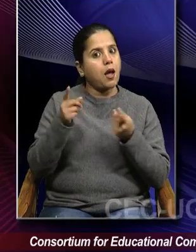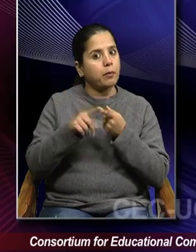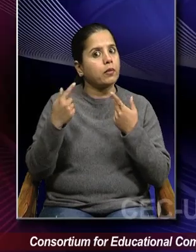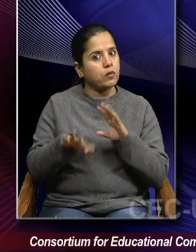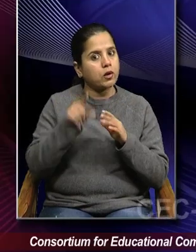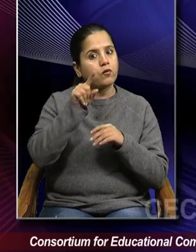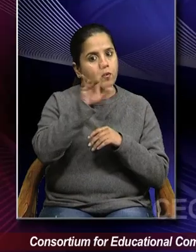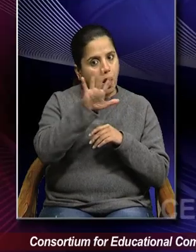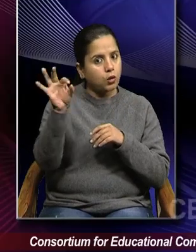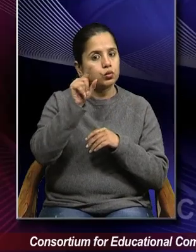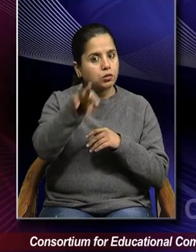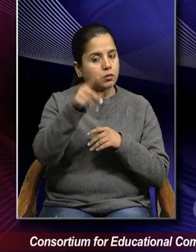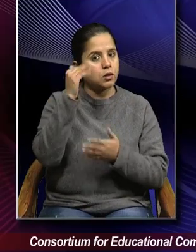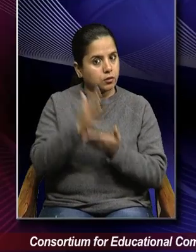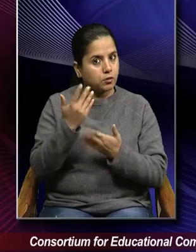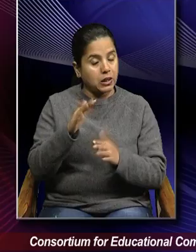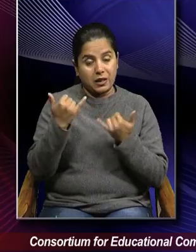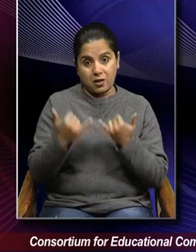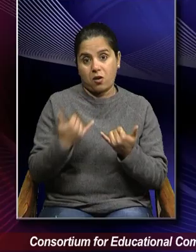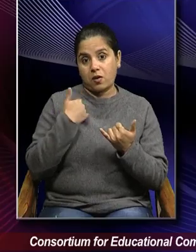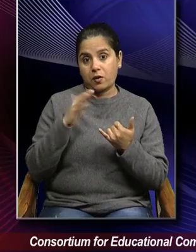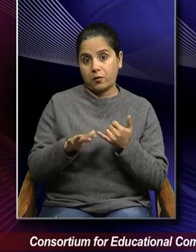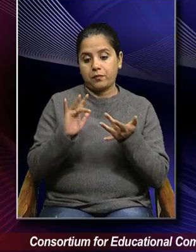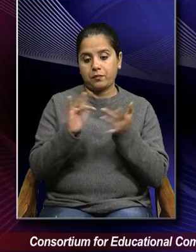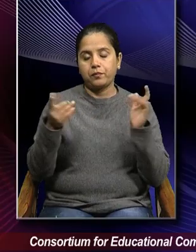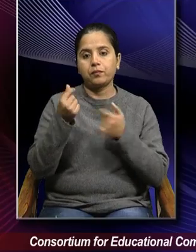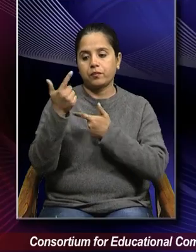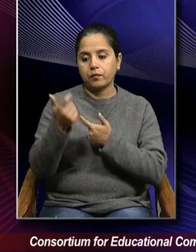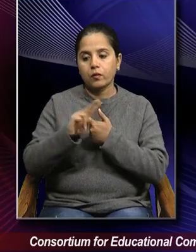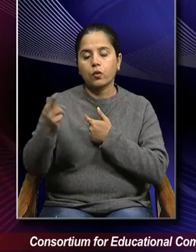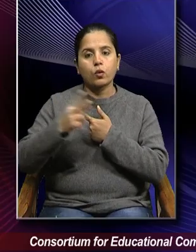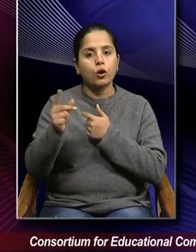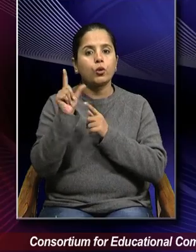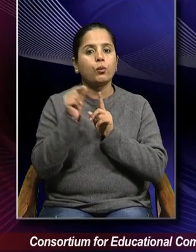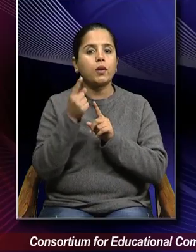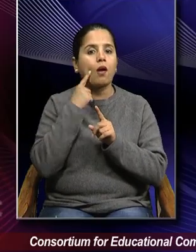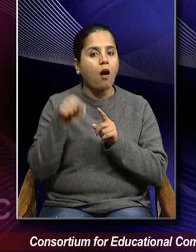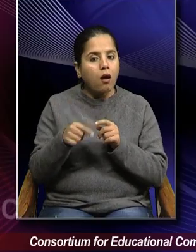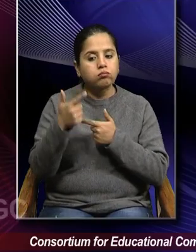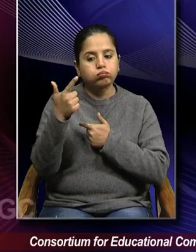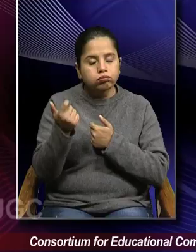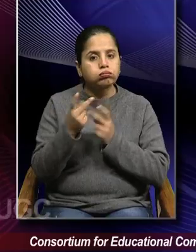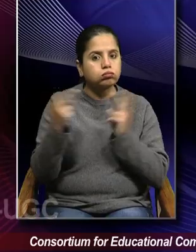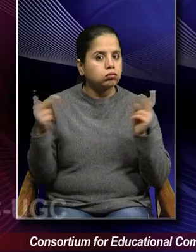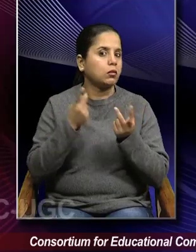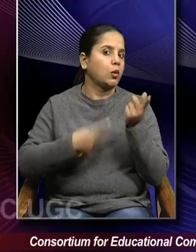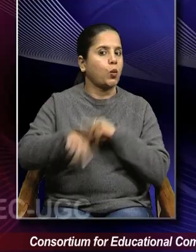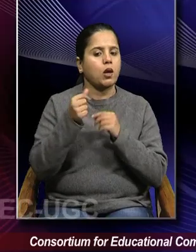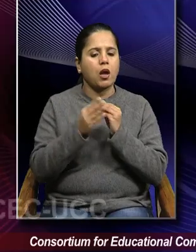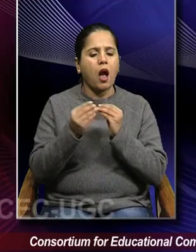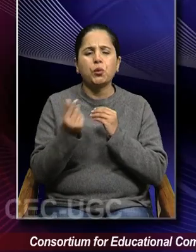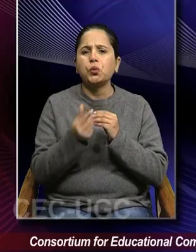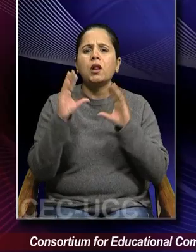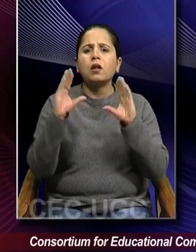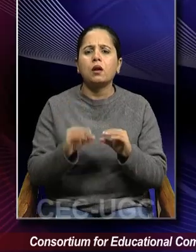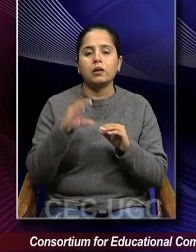and along with that, now we are having the digital payment, digitalization of payments and decline of cash uses. So this CBDC